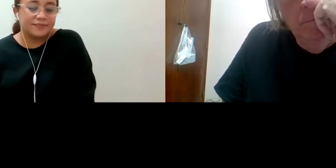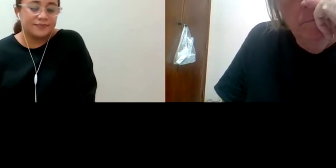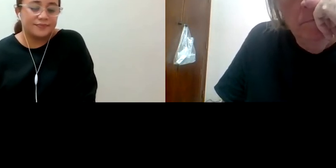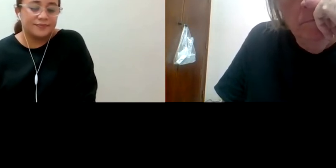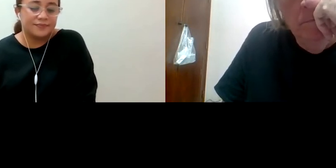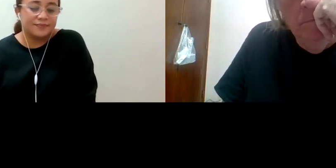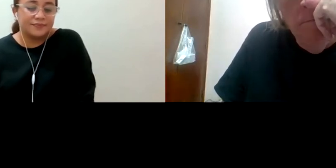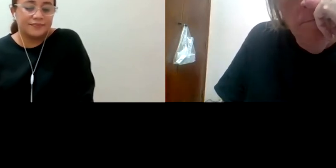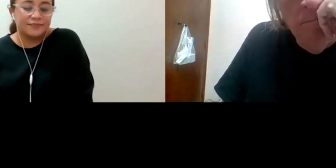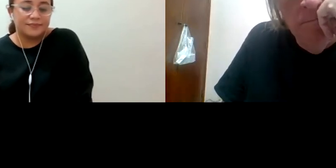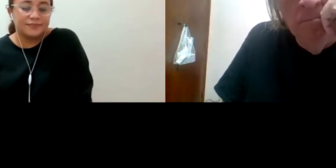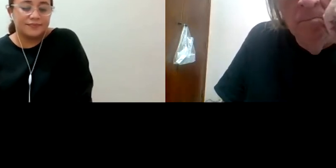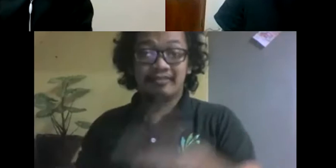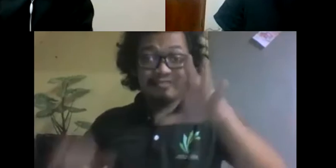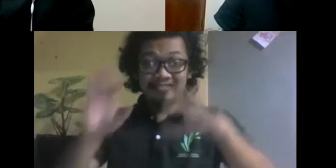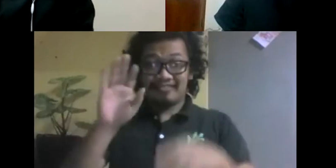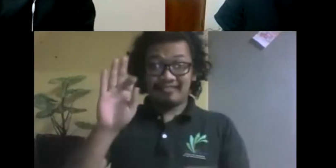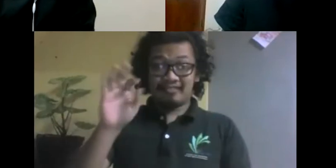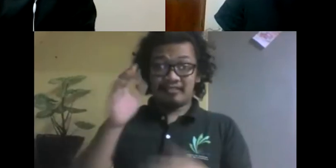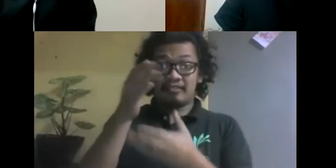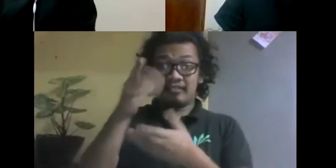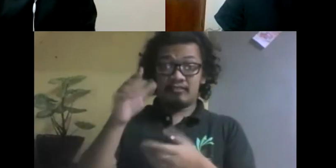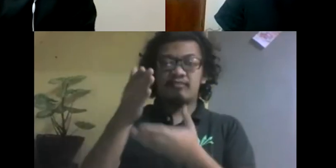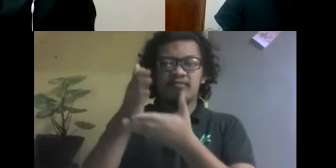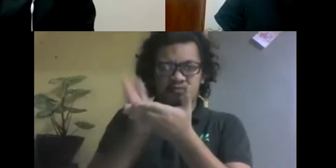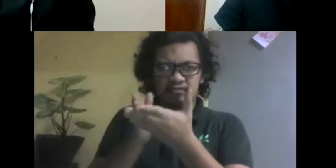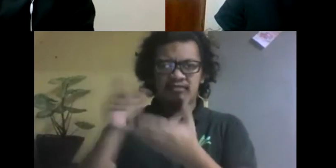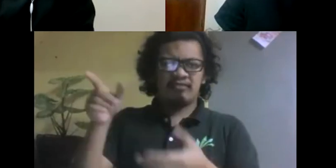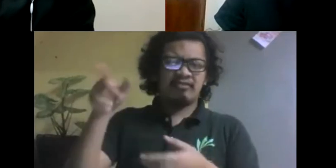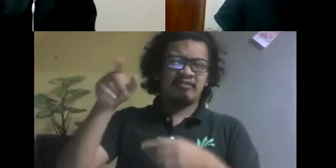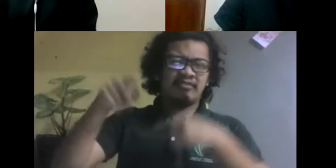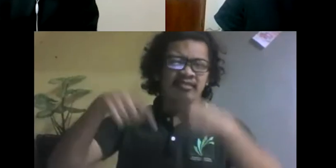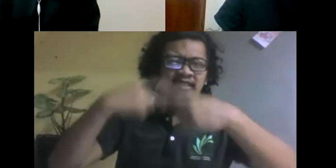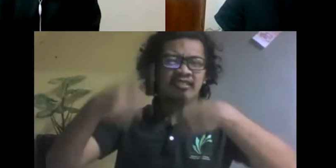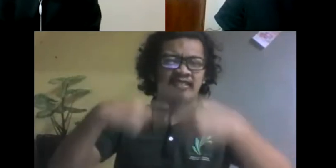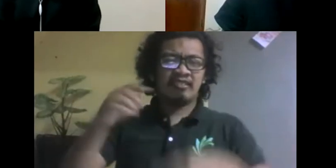Just waiting for the spotlight. Well, I guess it doesn't matter. Okay.